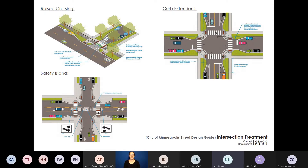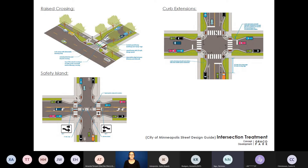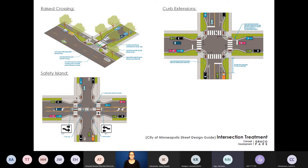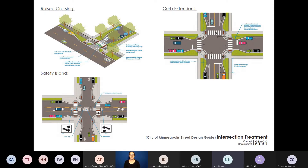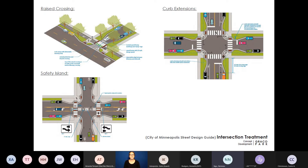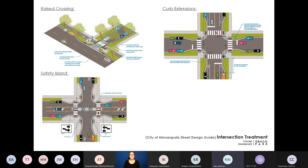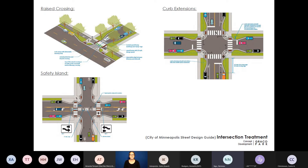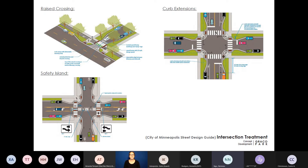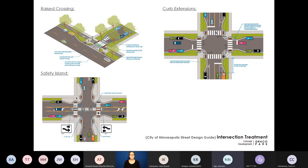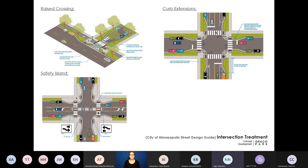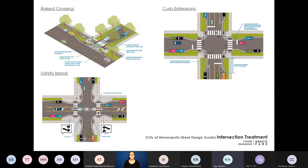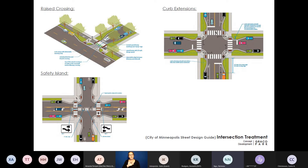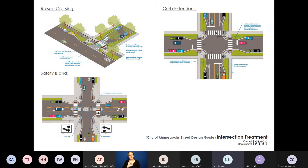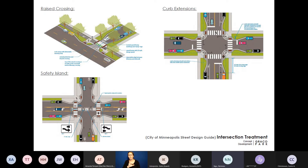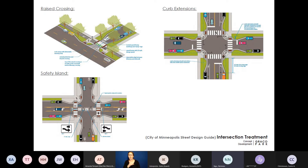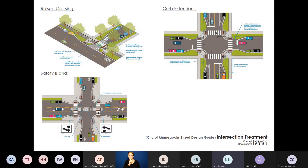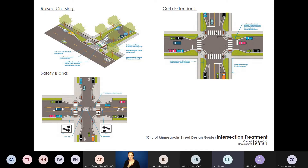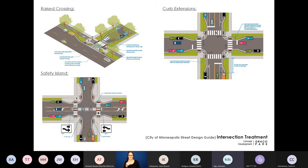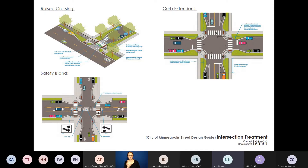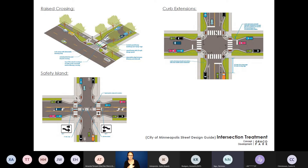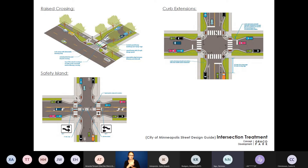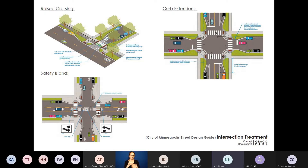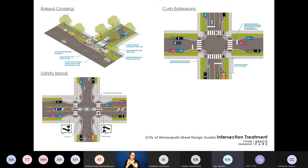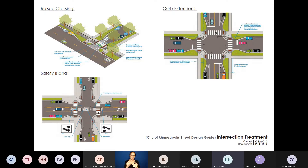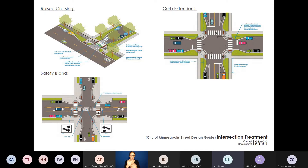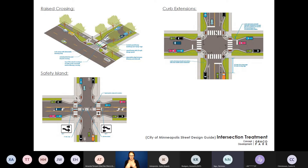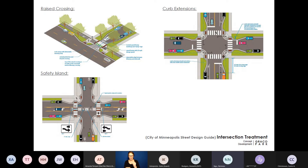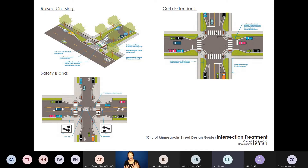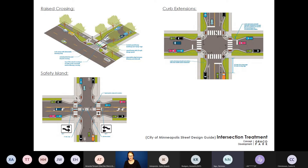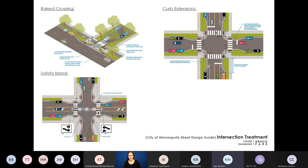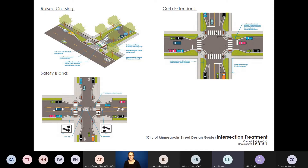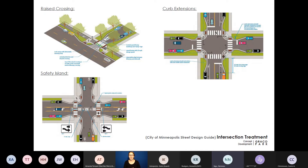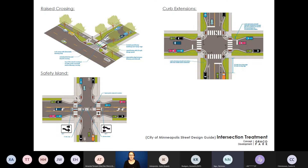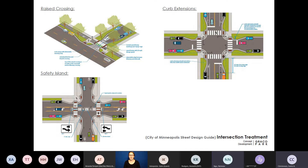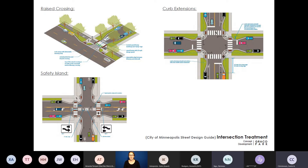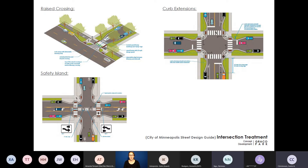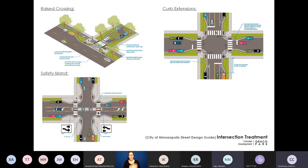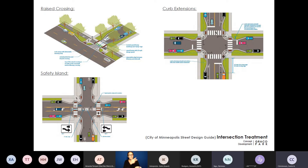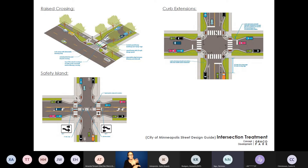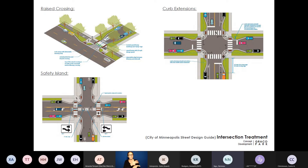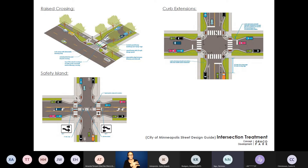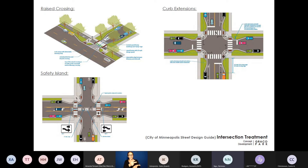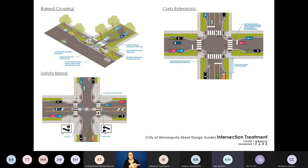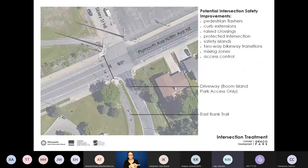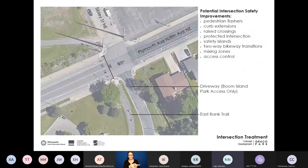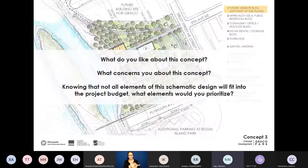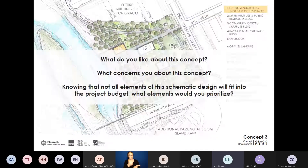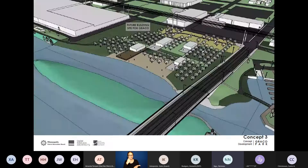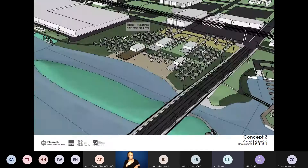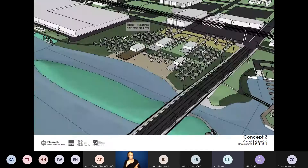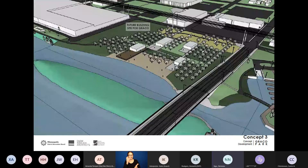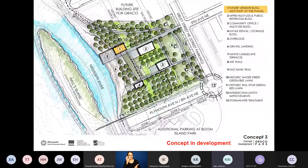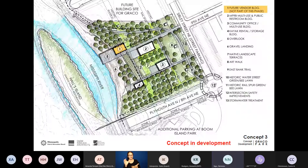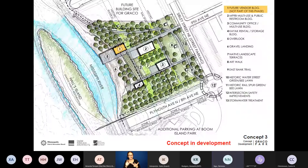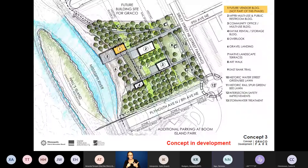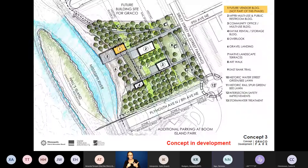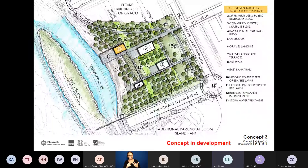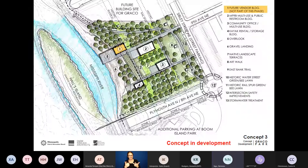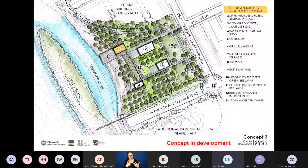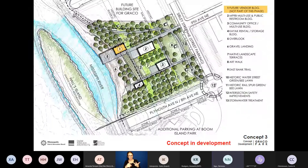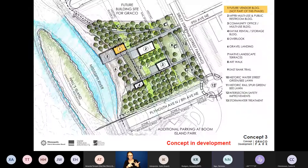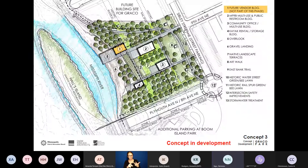Is there any, actually this is a question and then a comment as well. Is there a parking facility included in concept 3? And